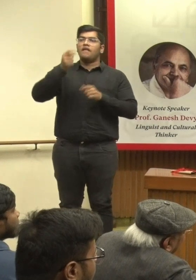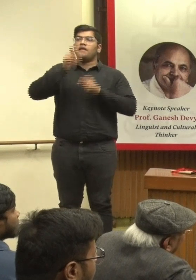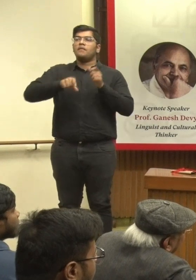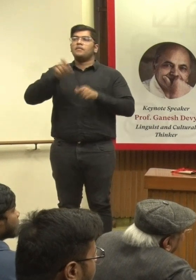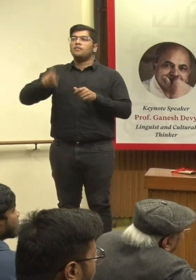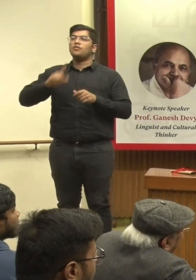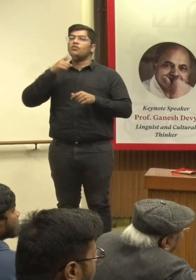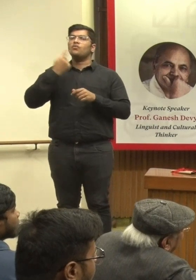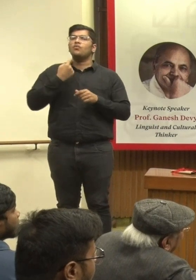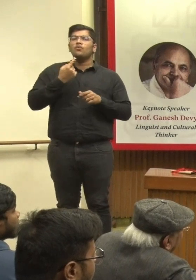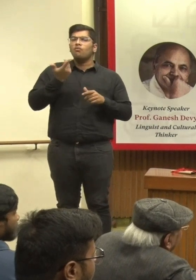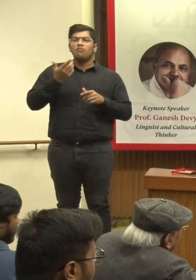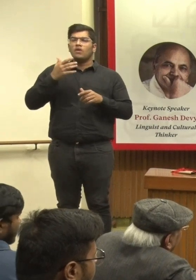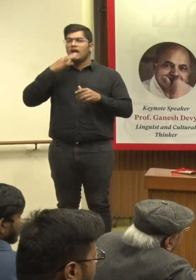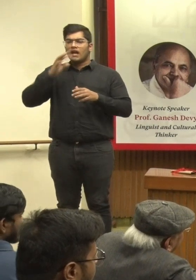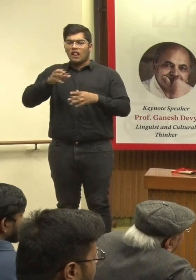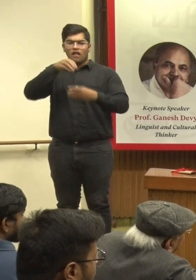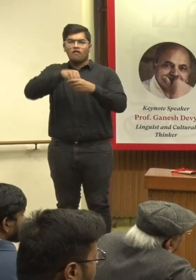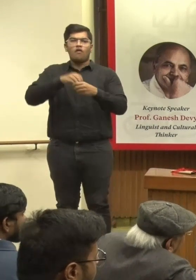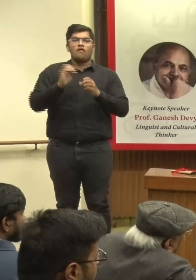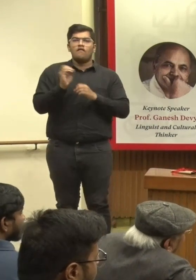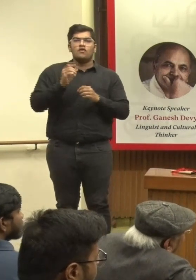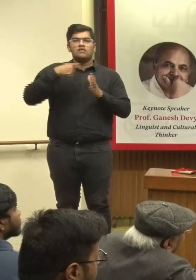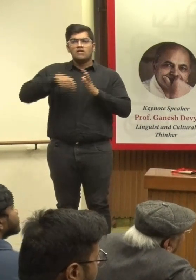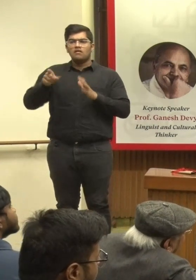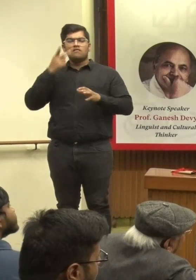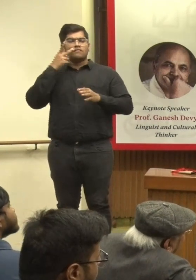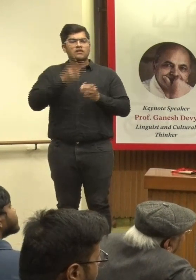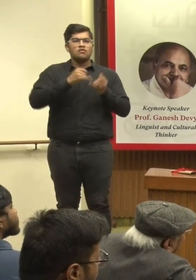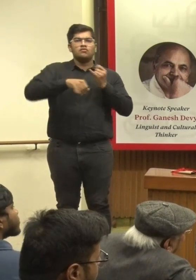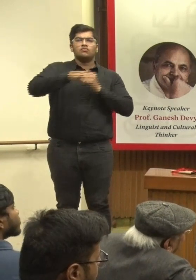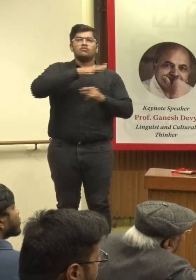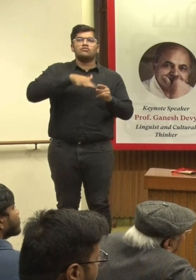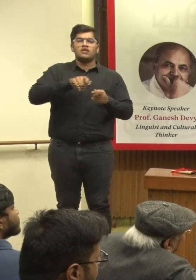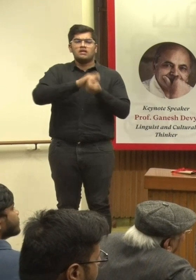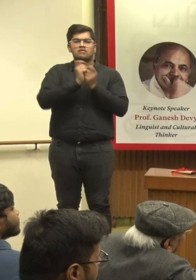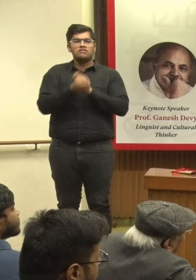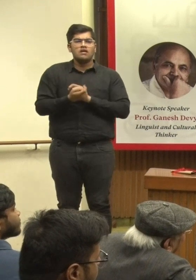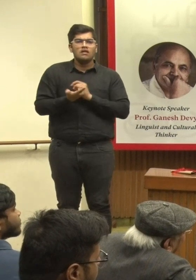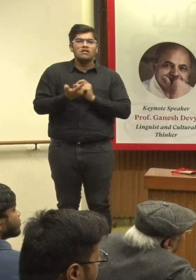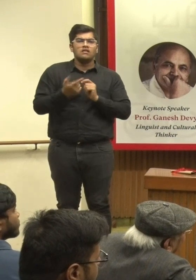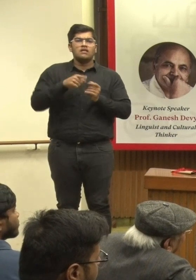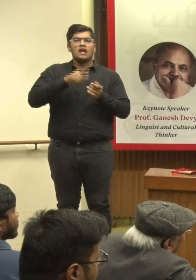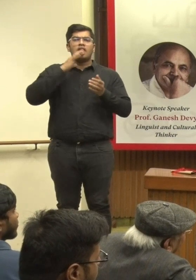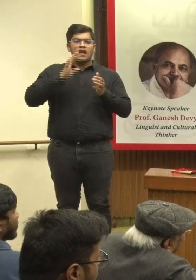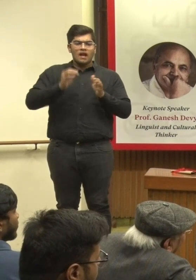new category in Indian society is being created for no fault of people.